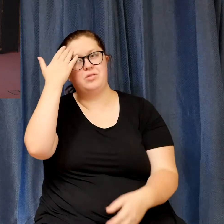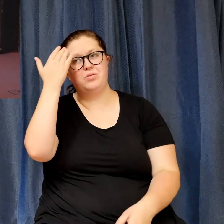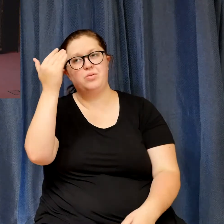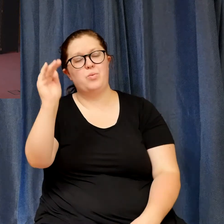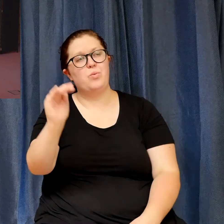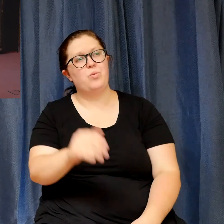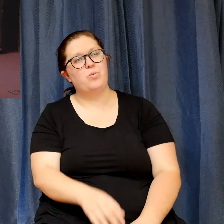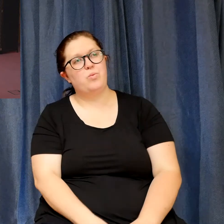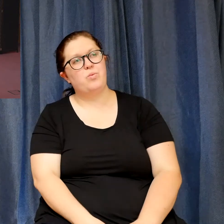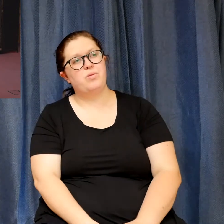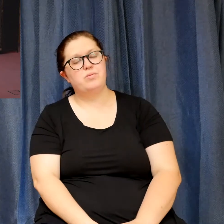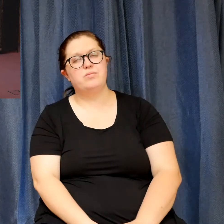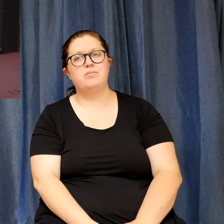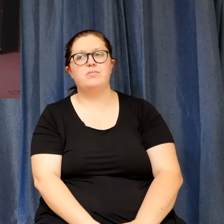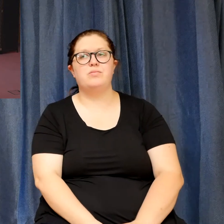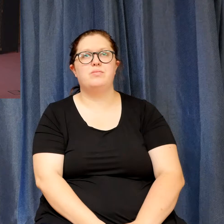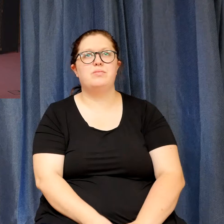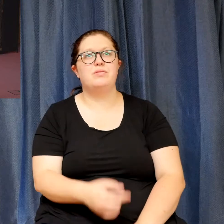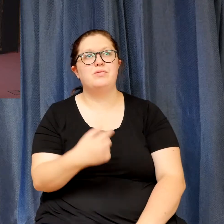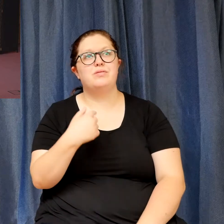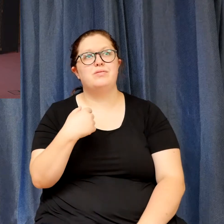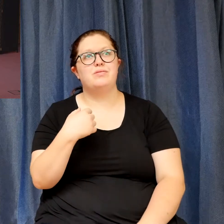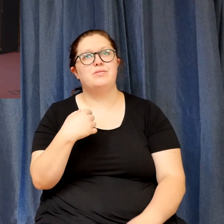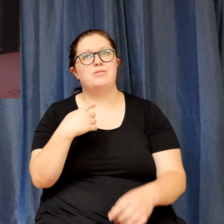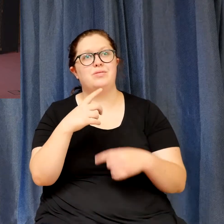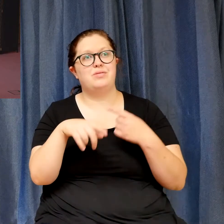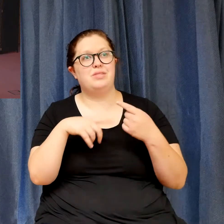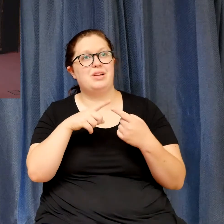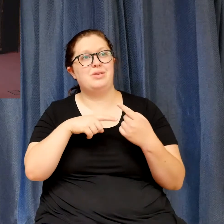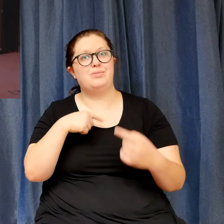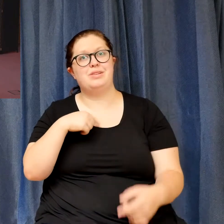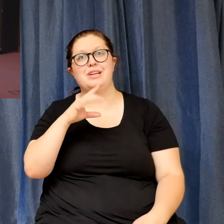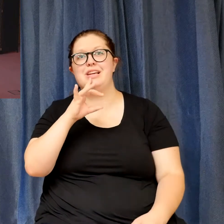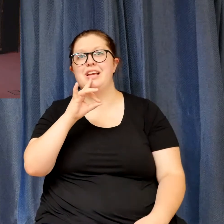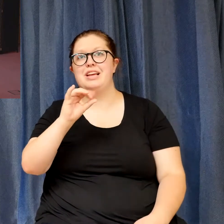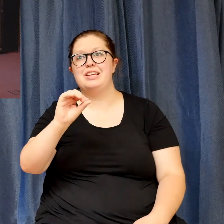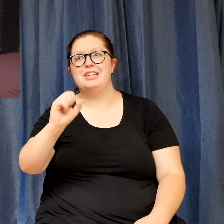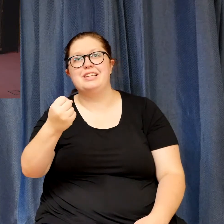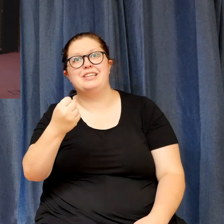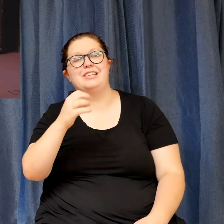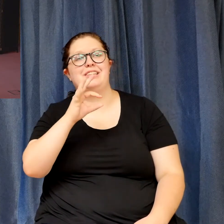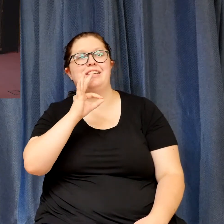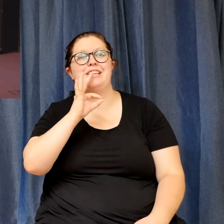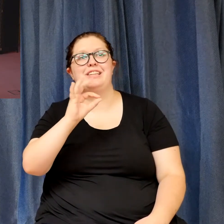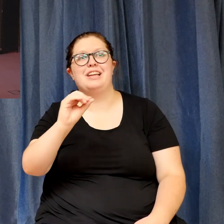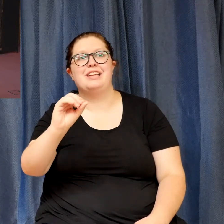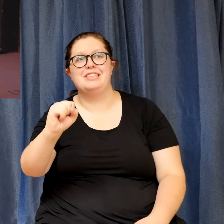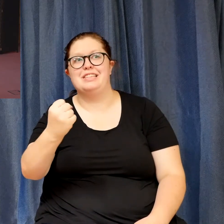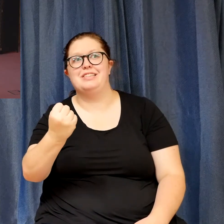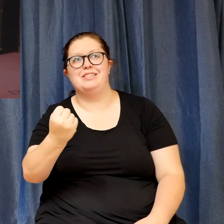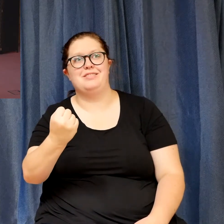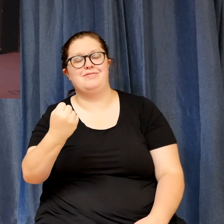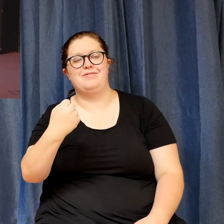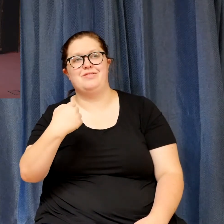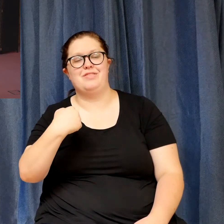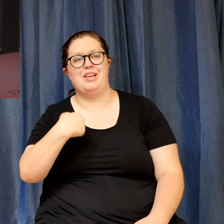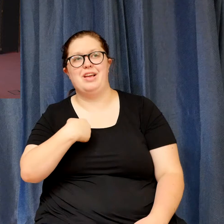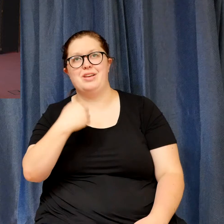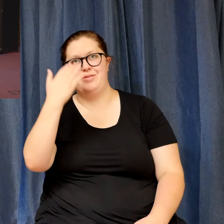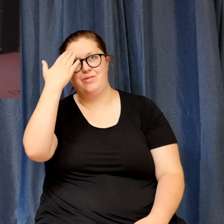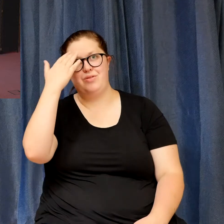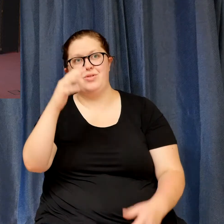you don't know?" And so I think when I'm in my 80s and 90s, there's a whole lot I'm not going to